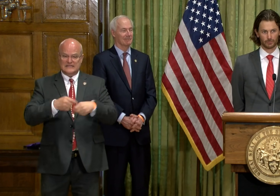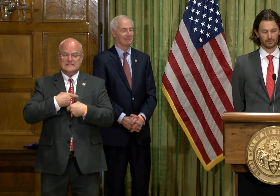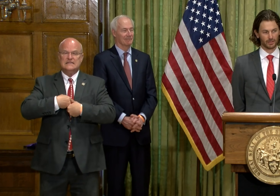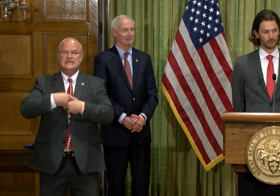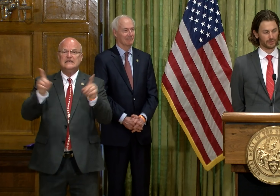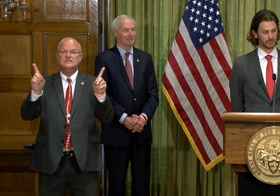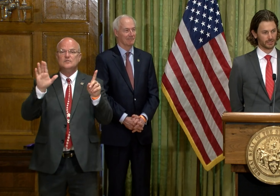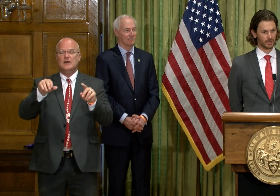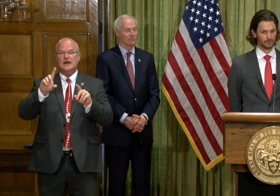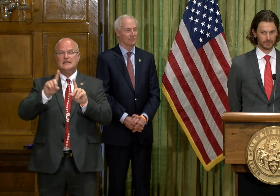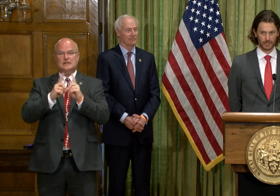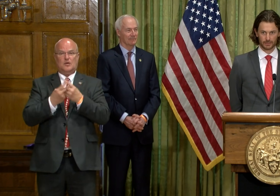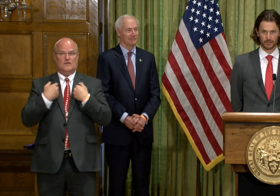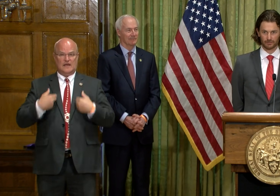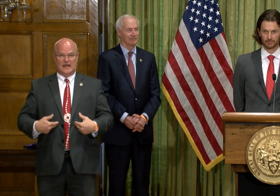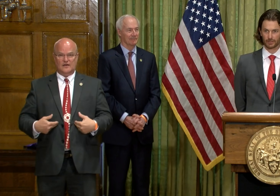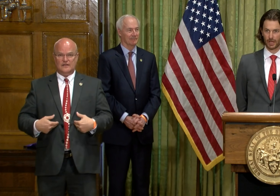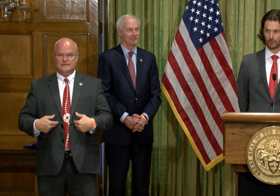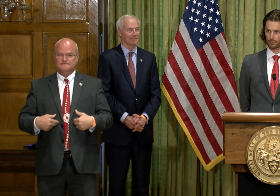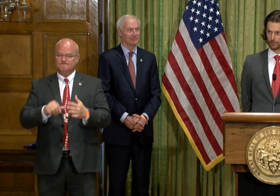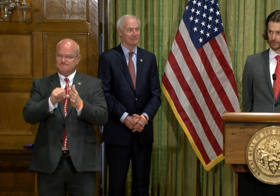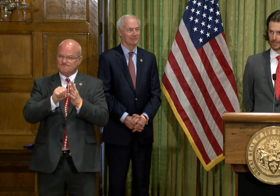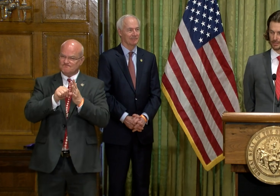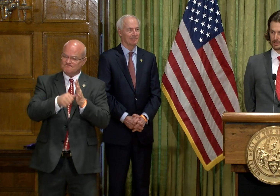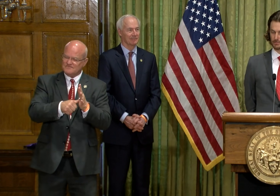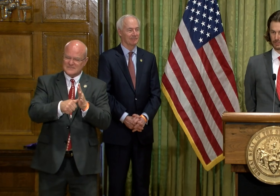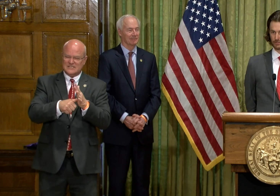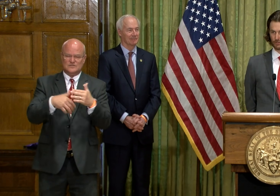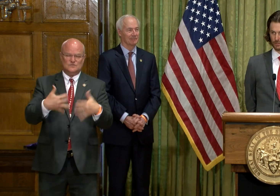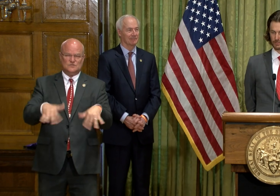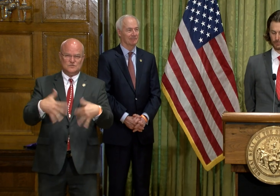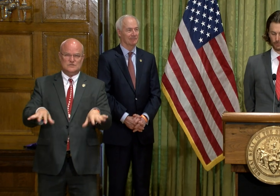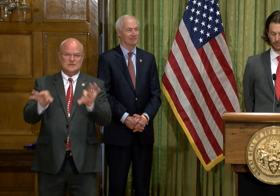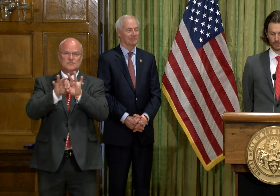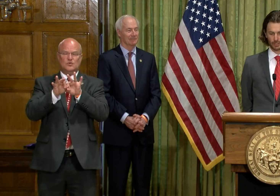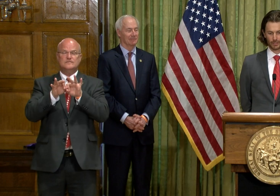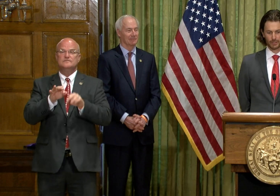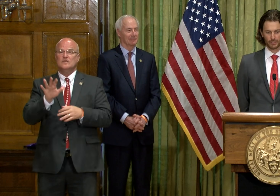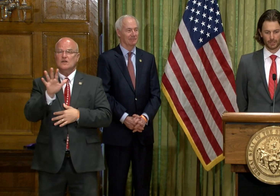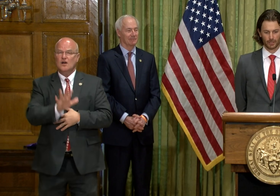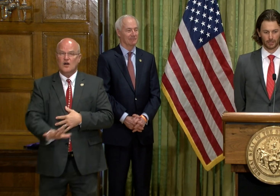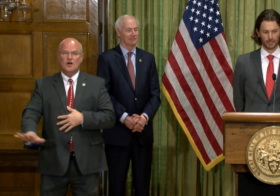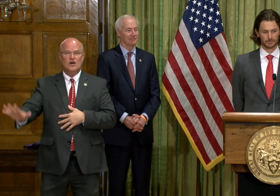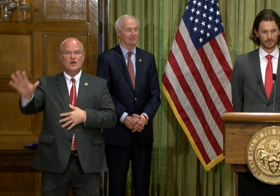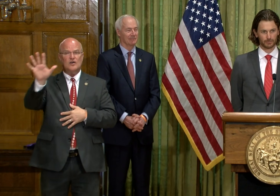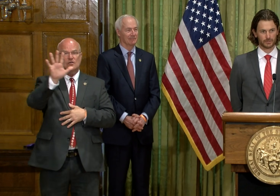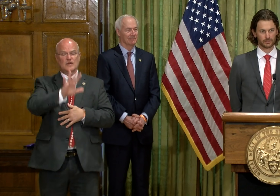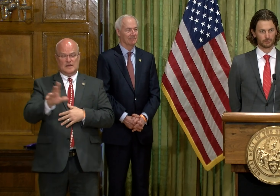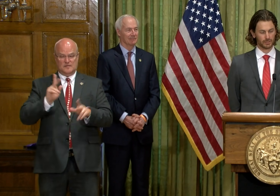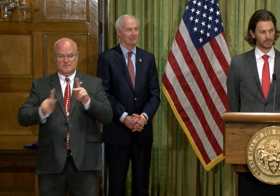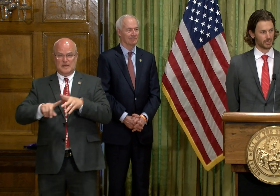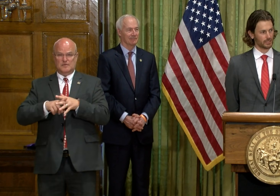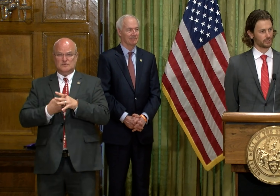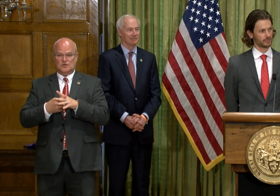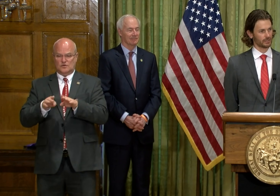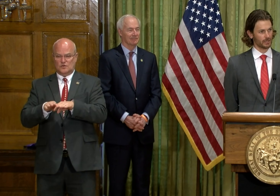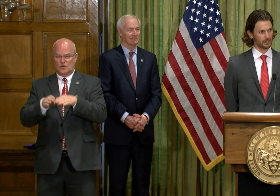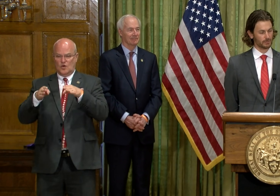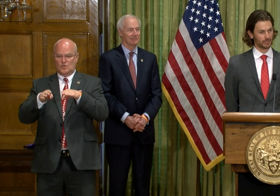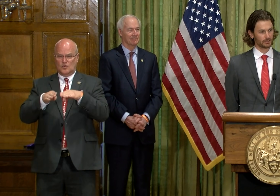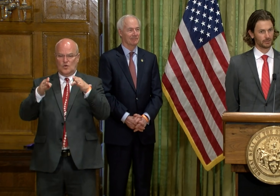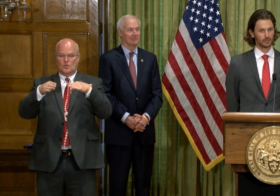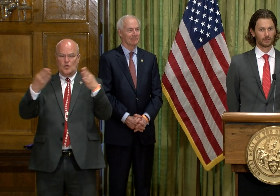by the Department of Health. I just can't emphasize enough how important that is, because across the board, as people start to re-engage